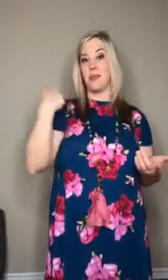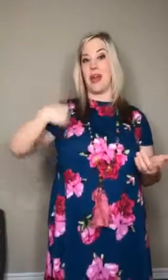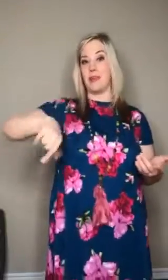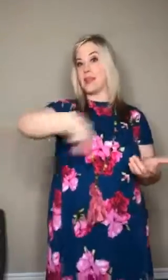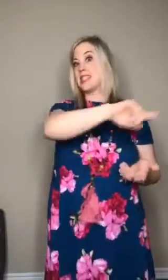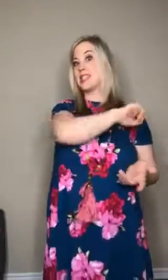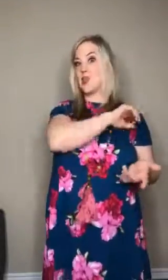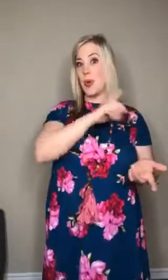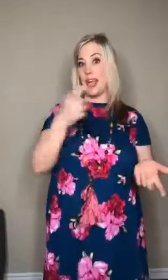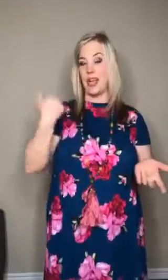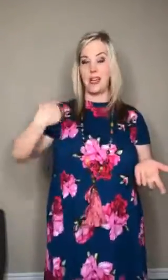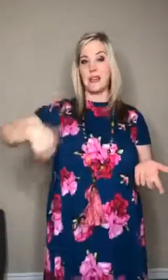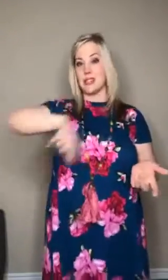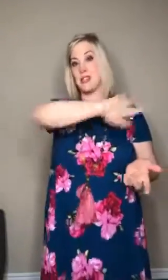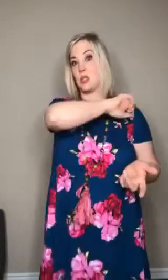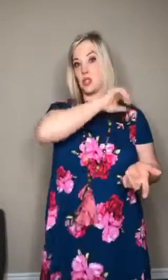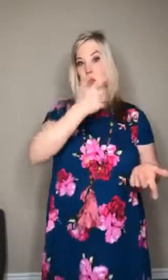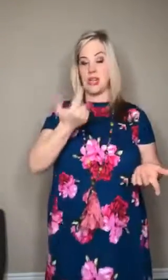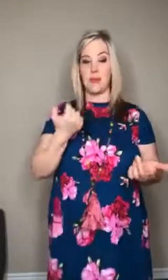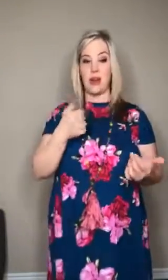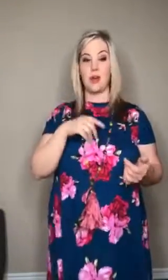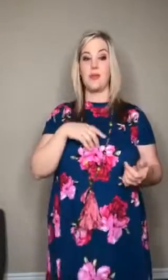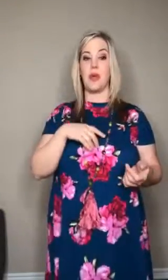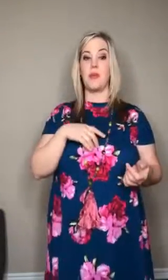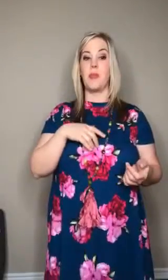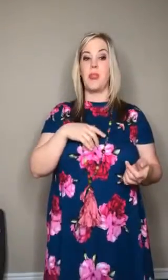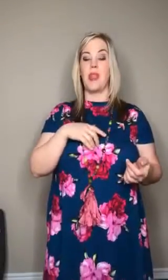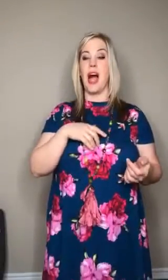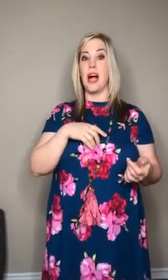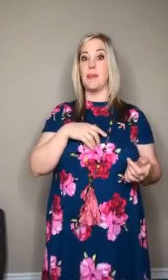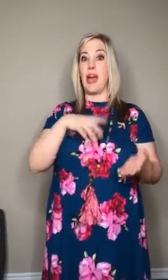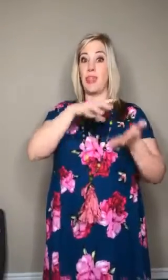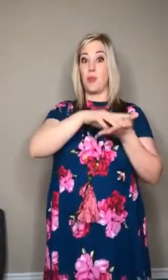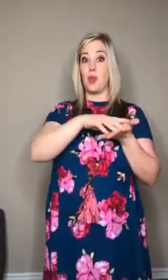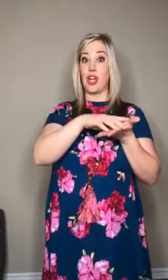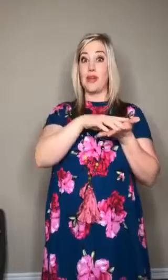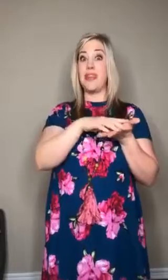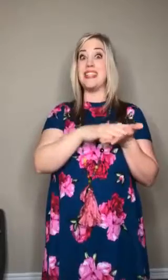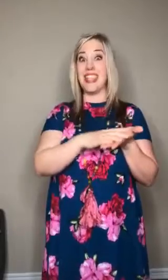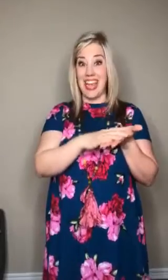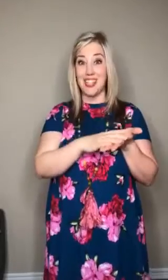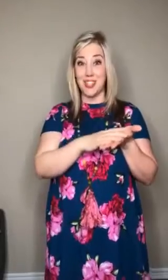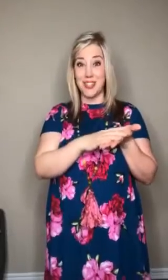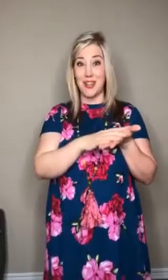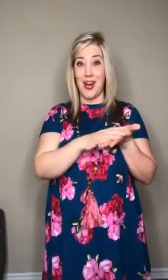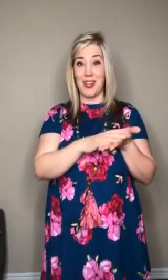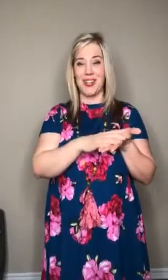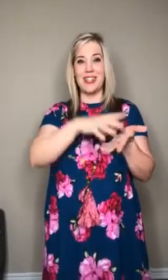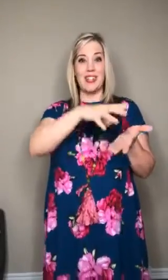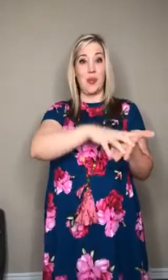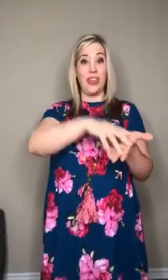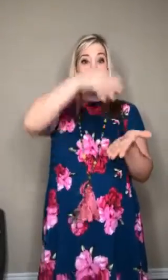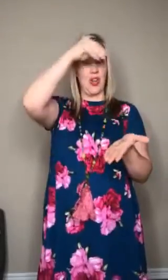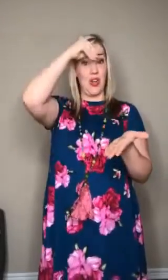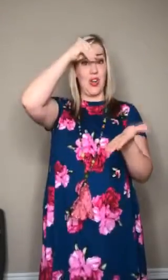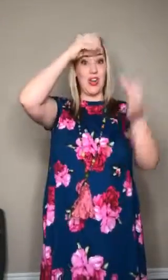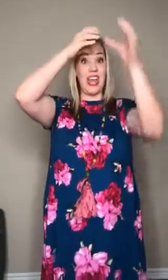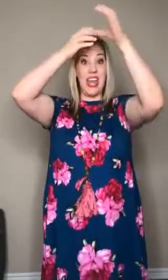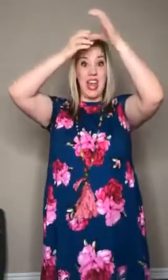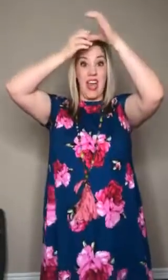but because it's quick, this little short is better. So, and then we're going to be sagacious scholars. So we learn, and